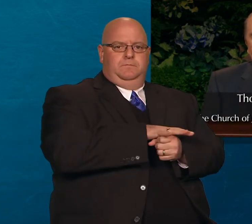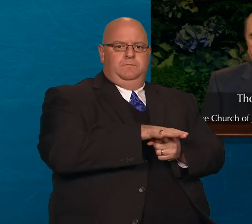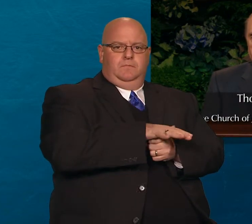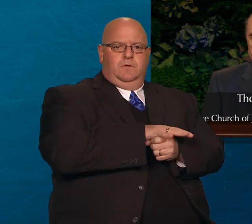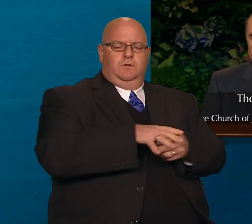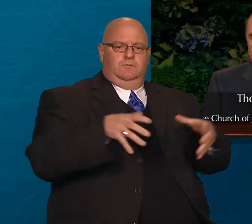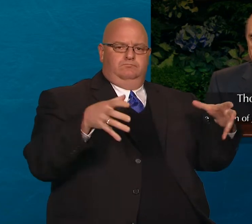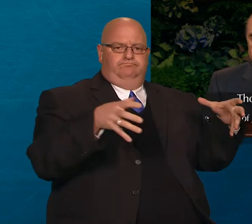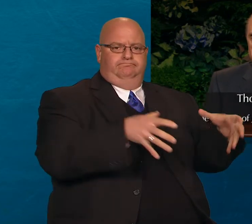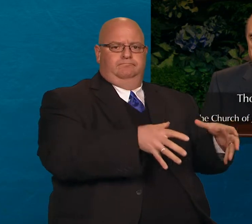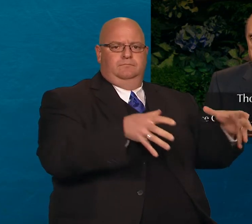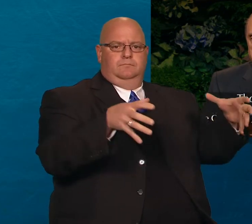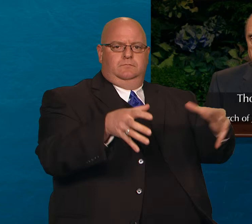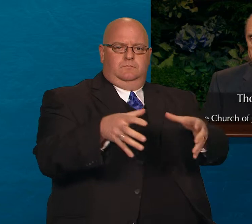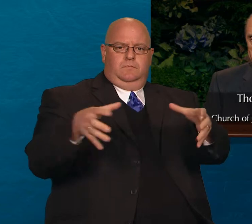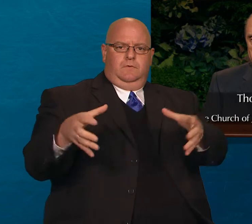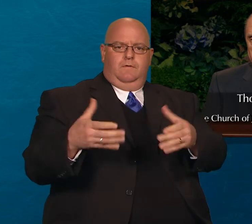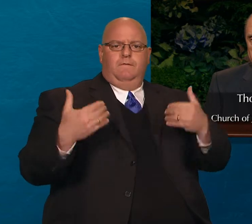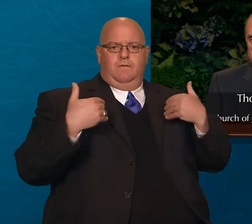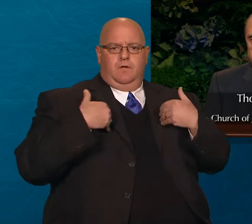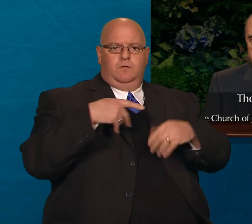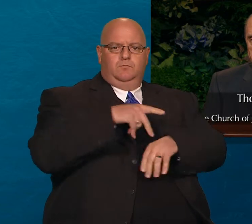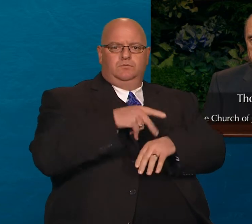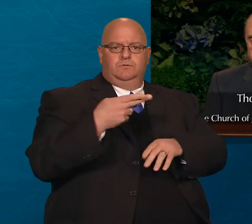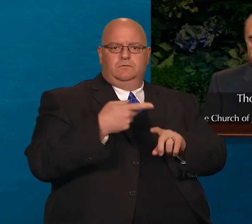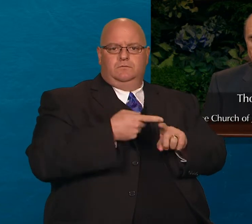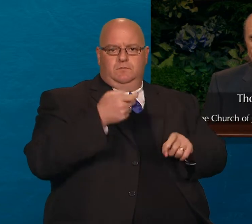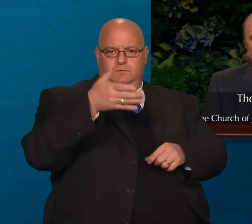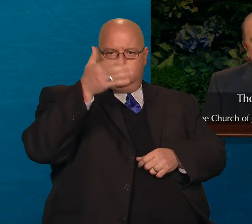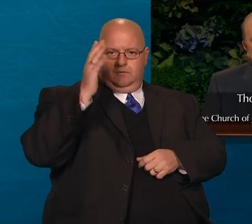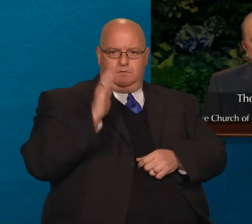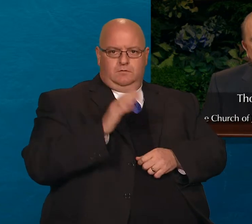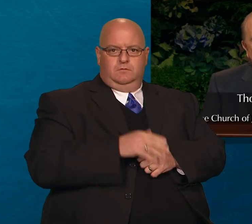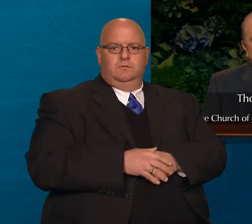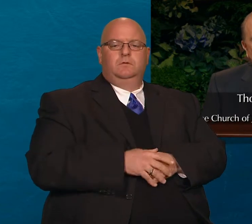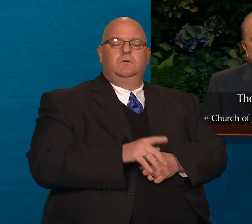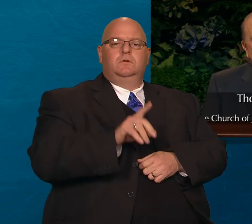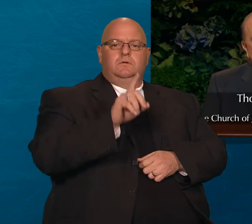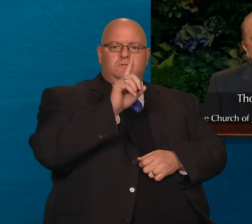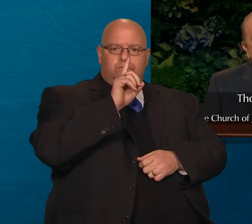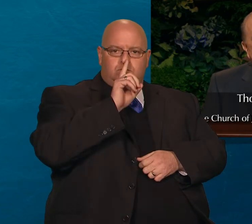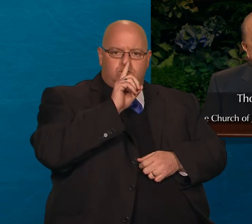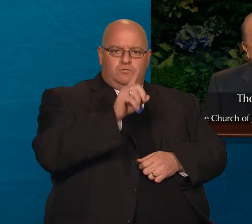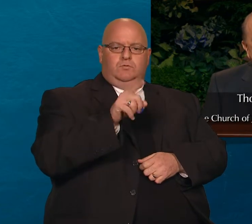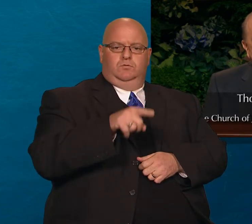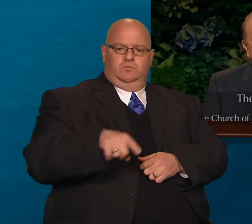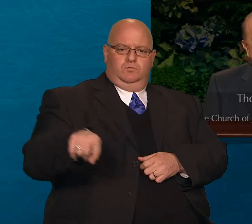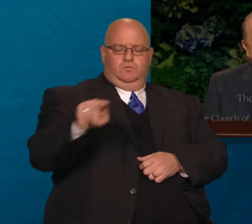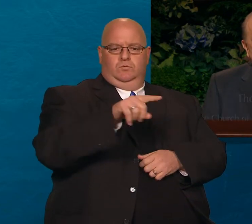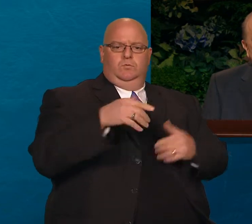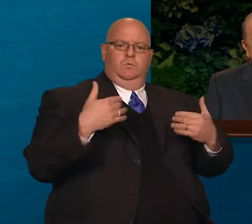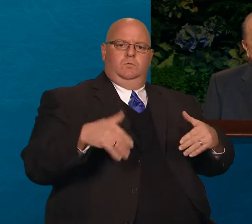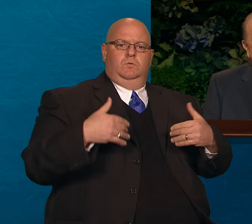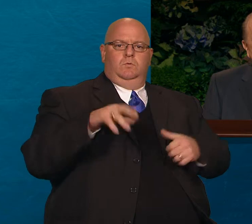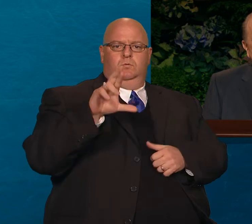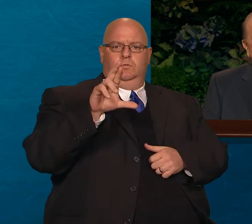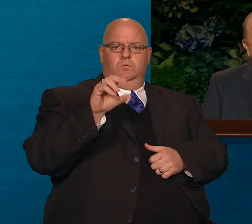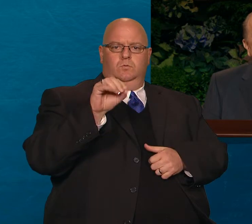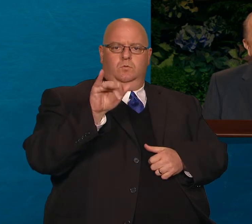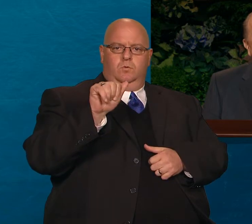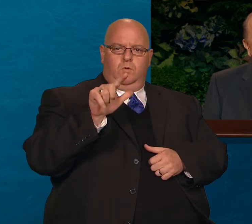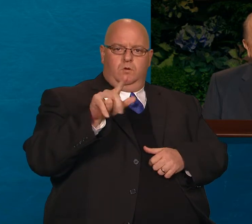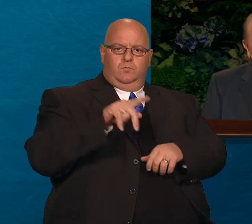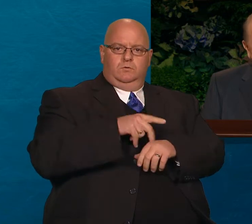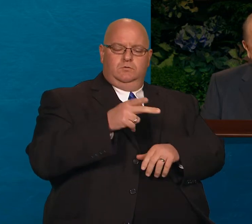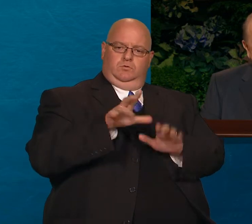those who bear the priesthood of God. Truly, you are a royal priesthood, even